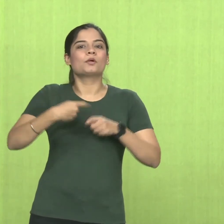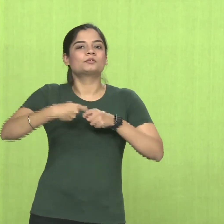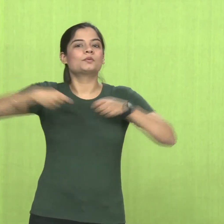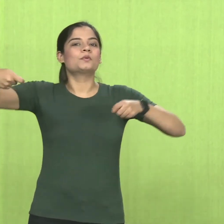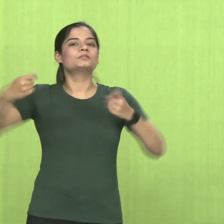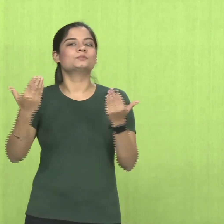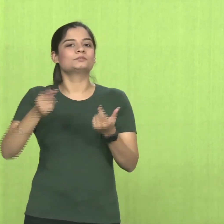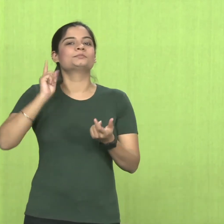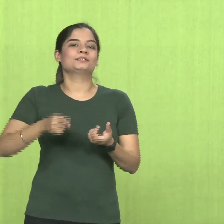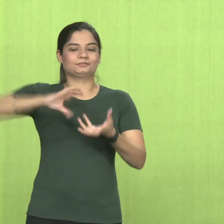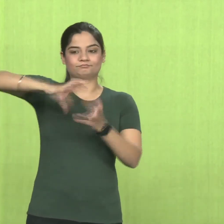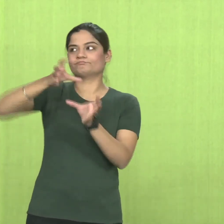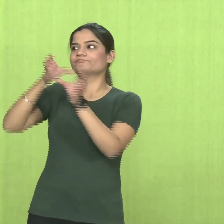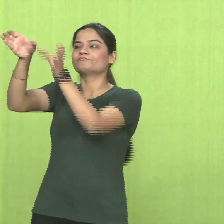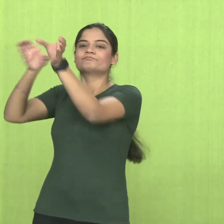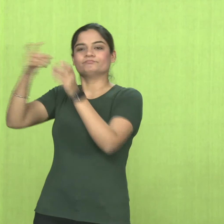It can stay for a longer period of time then.